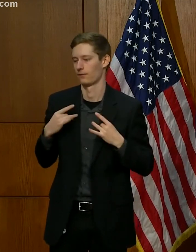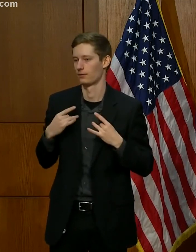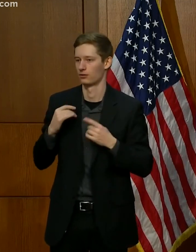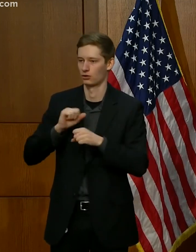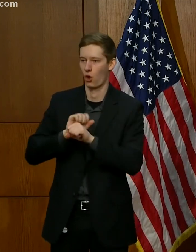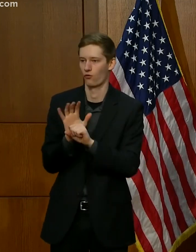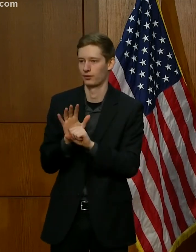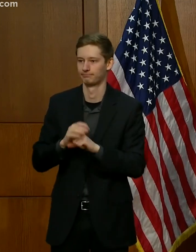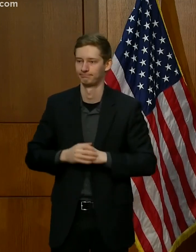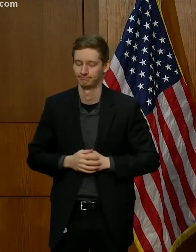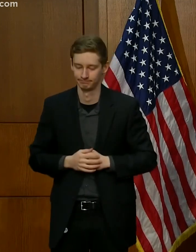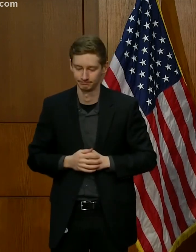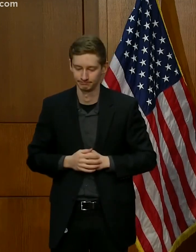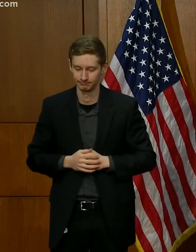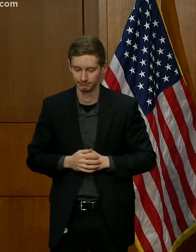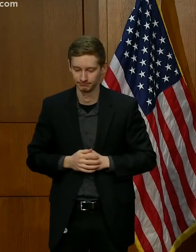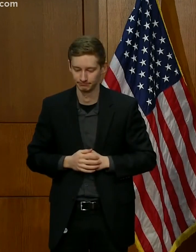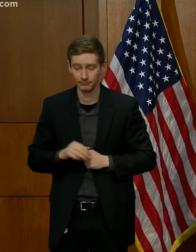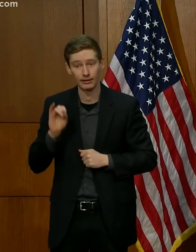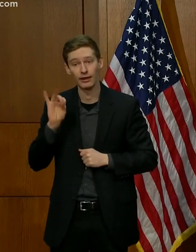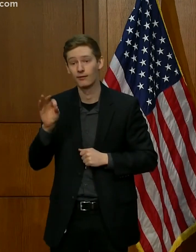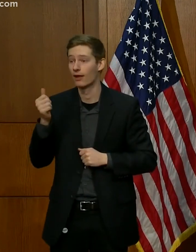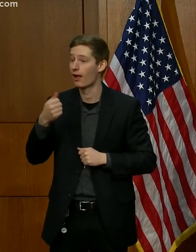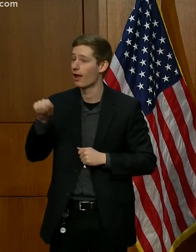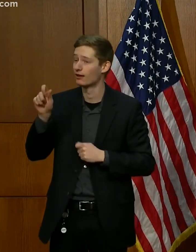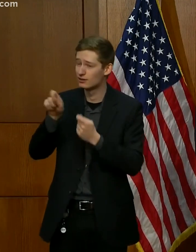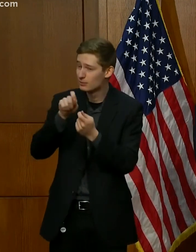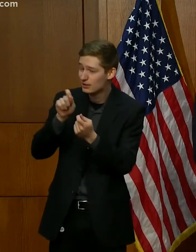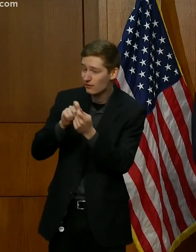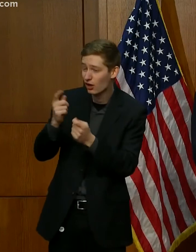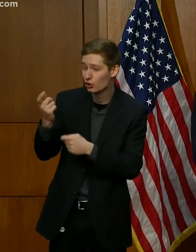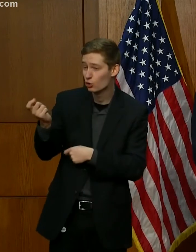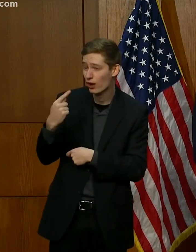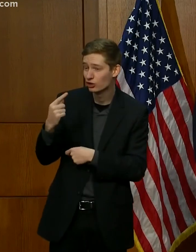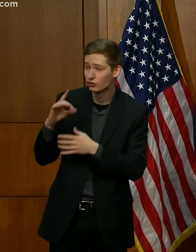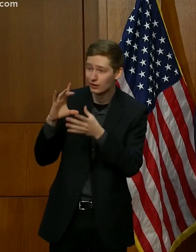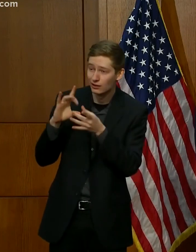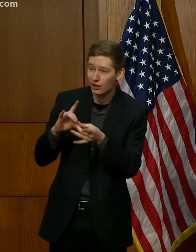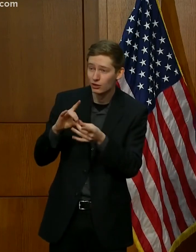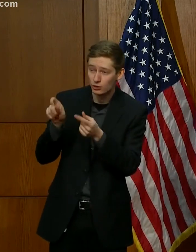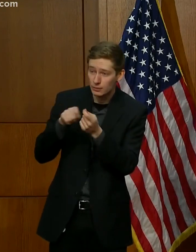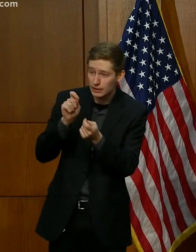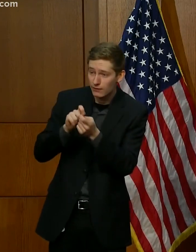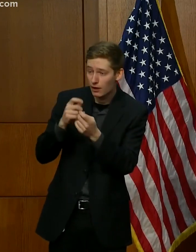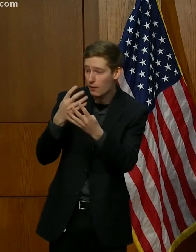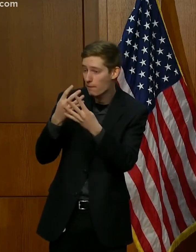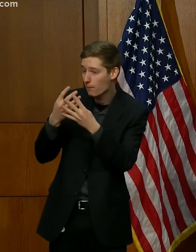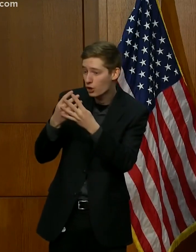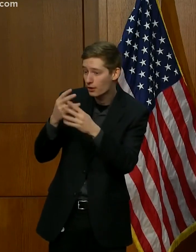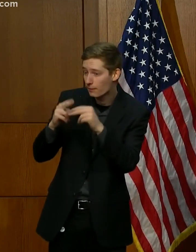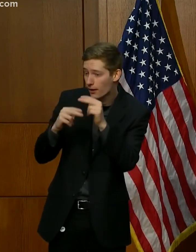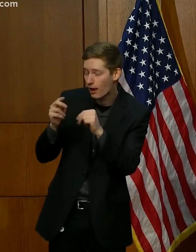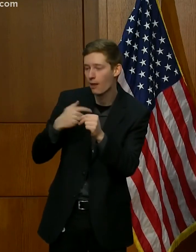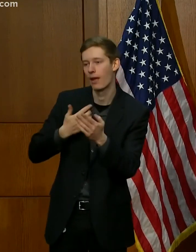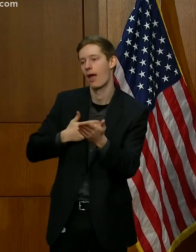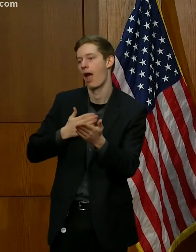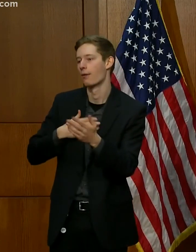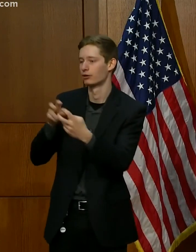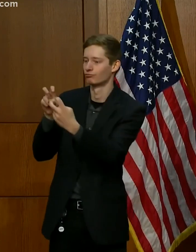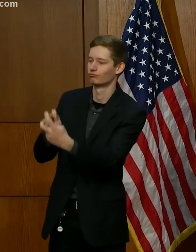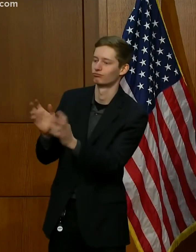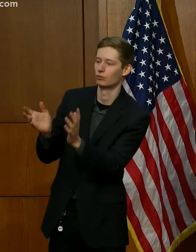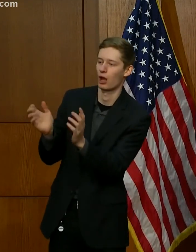So if there are any specific questions with respect to a particular prison, I'd be happy to chat with you offline, and we'll